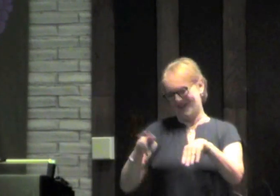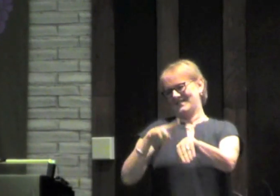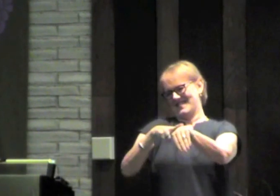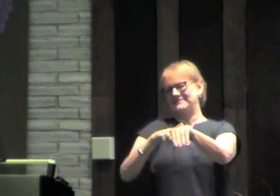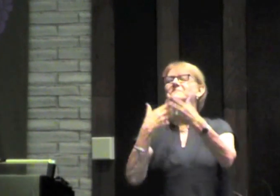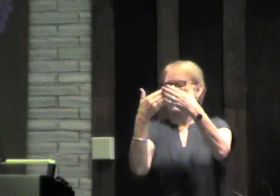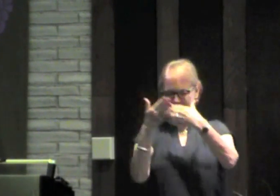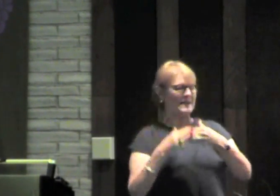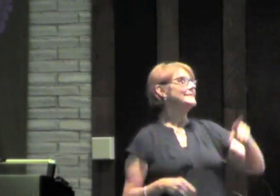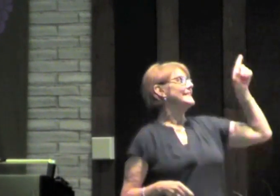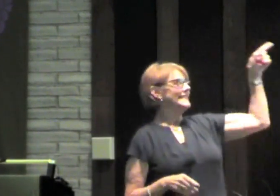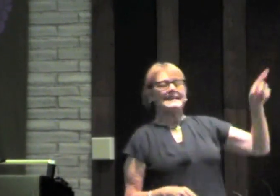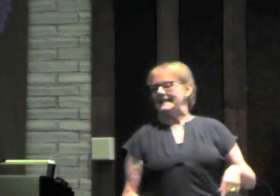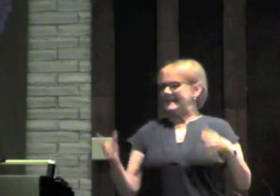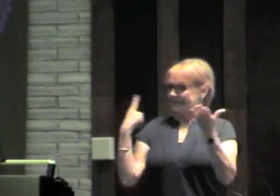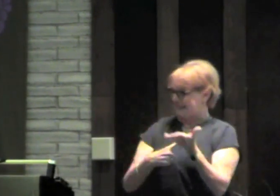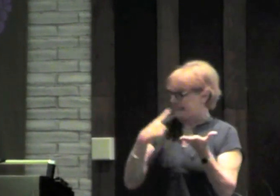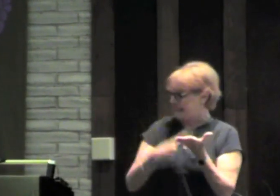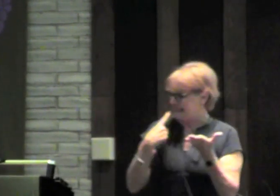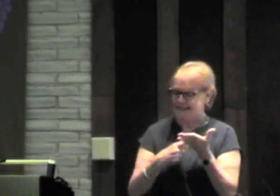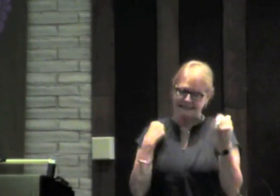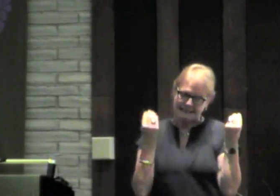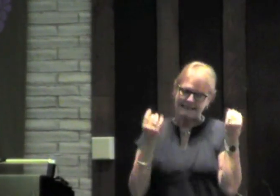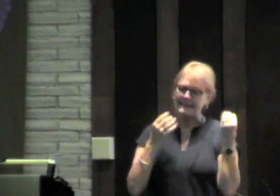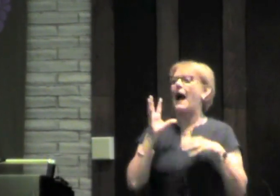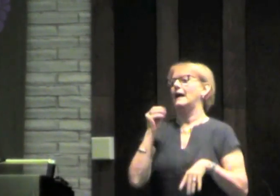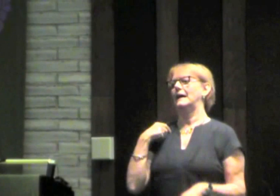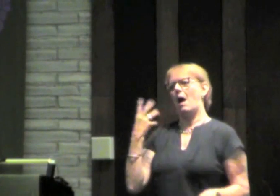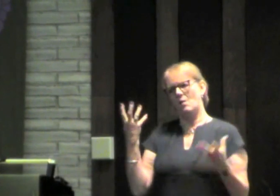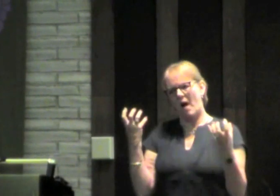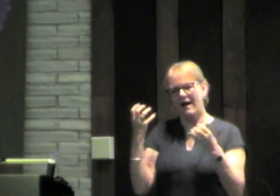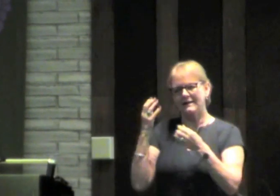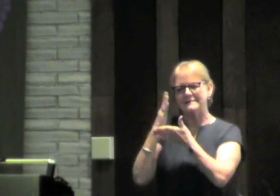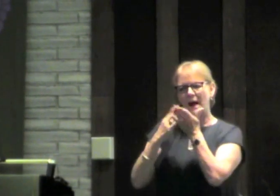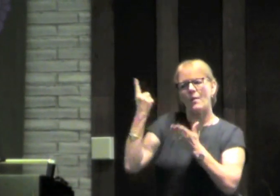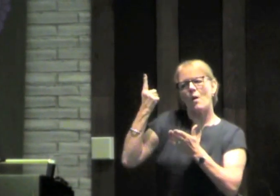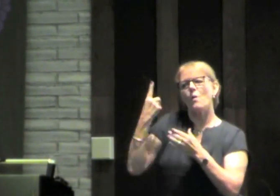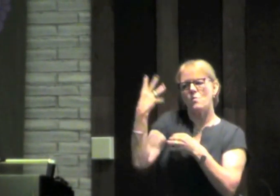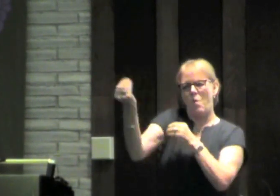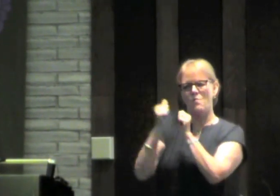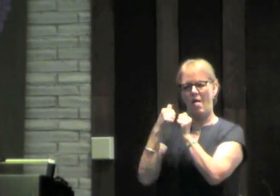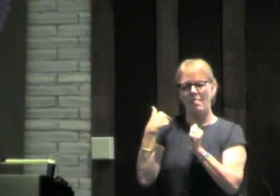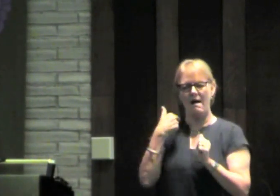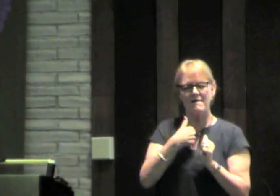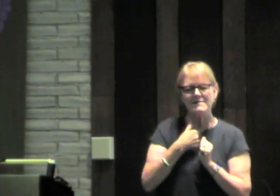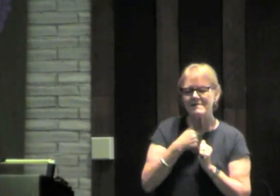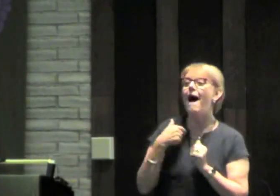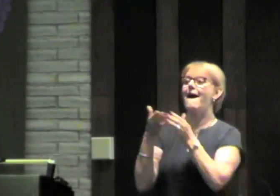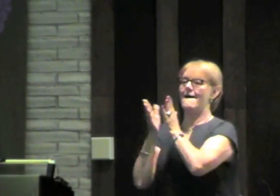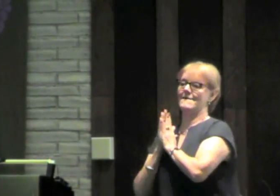come and visit Deaf International Community Church, of course. So anyway, we talked it over, and you know, I really wanted someone else to go